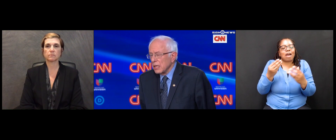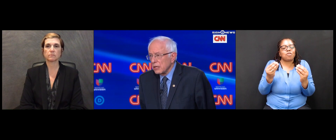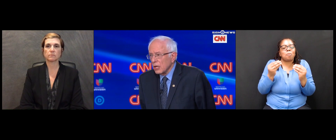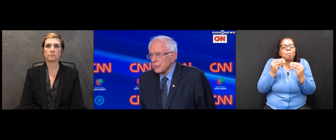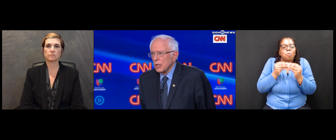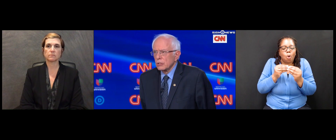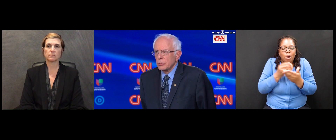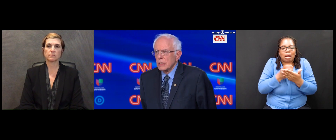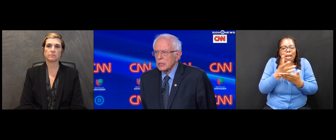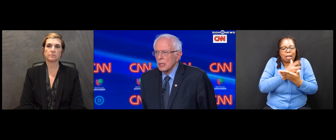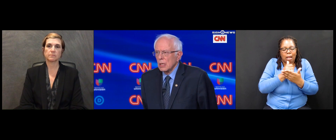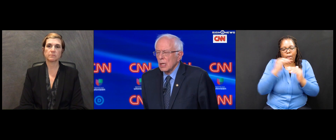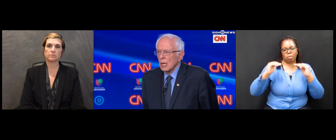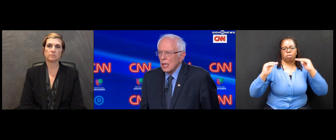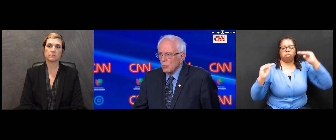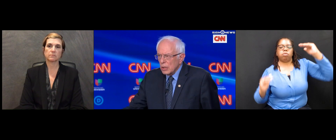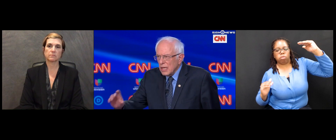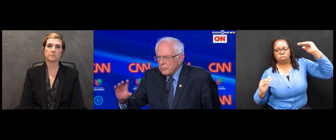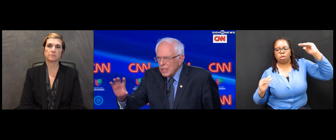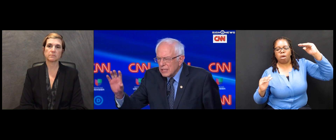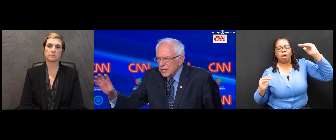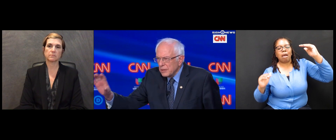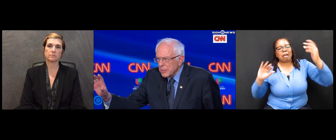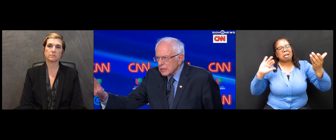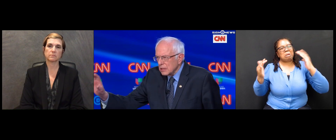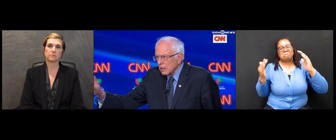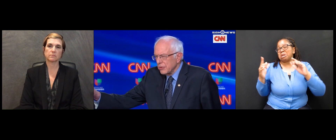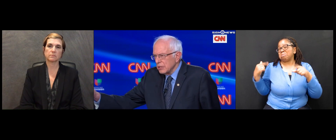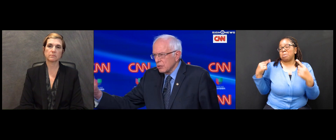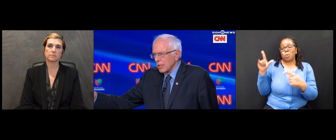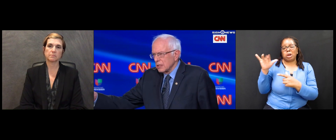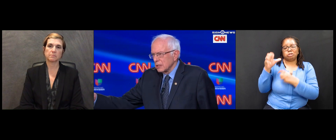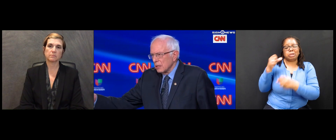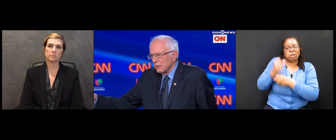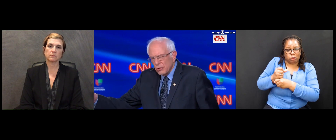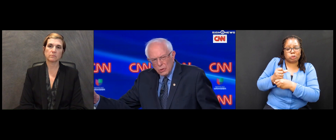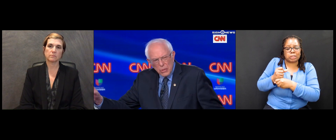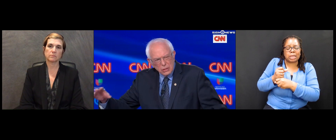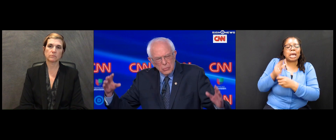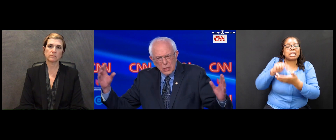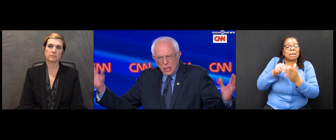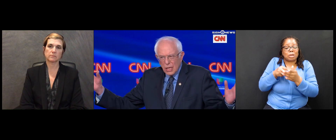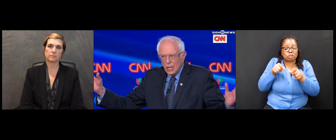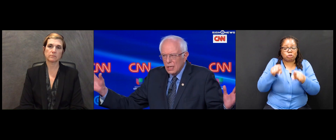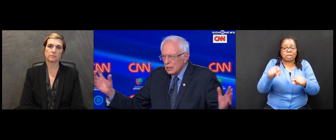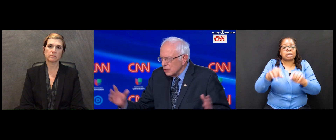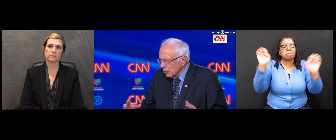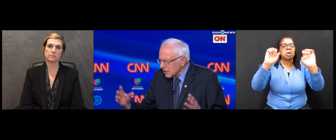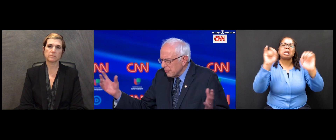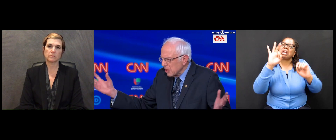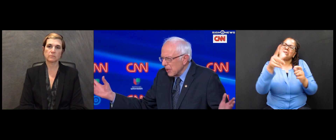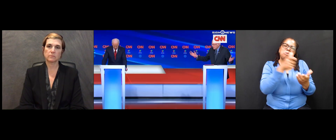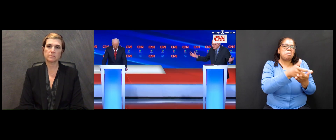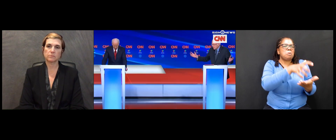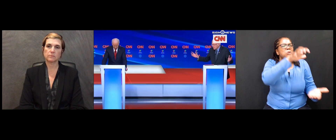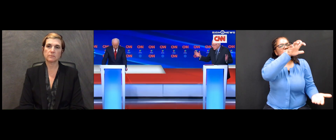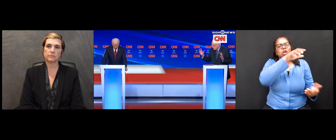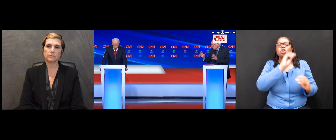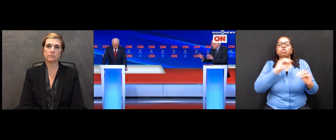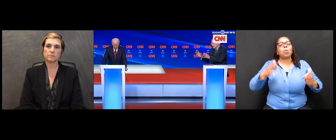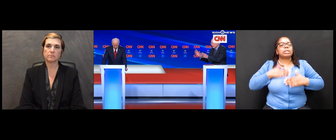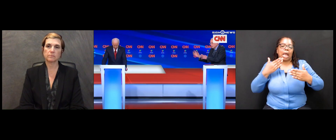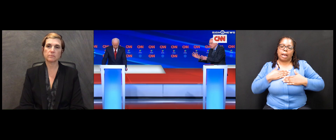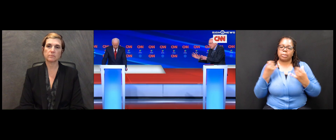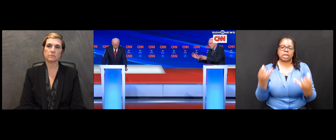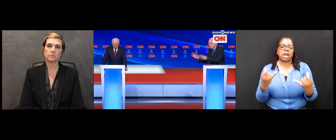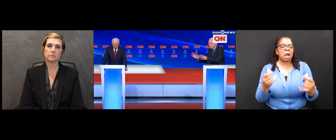America today than any time in 100 years. And what that means that in the midst of this crisis, you know, if you're a multimillionaire, no one's happy about this crisis.